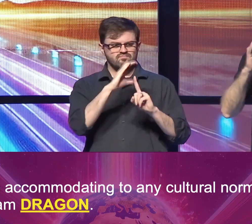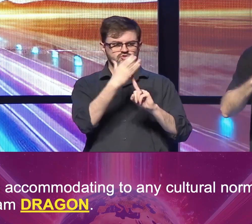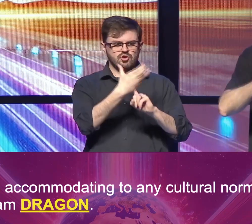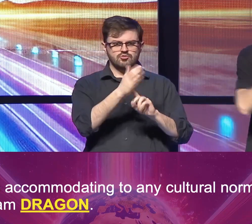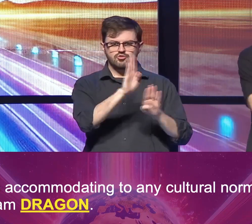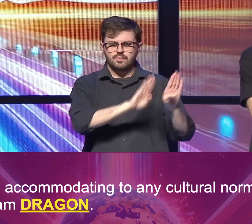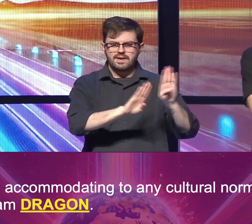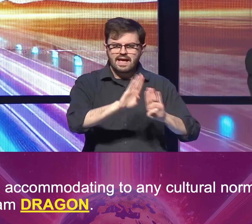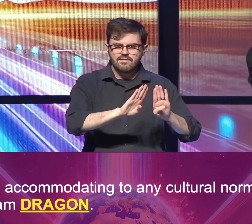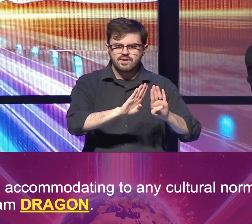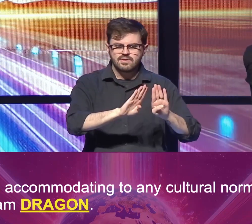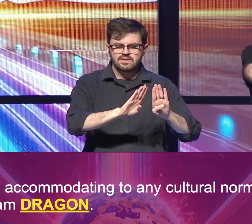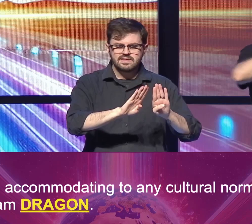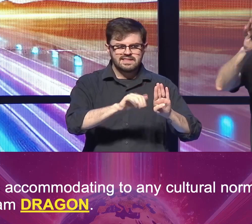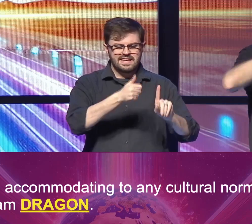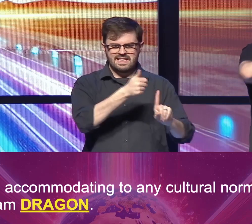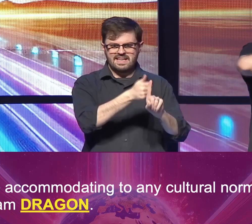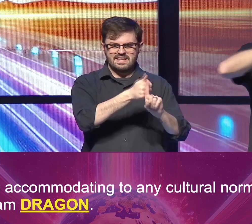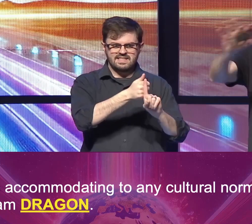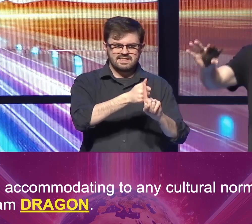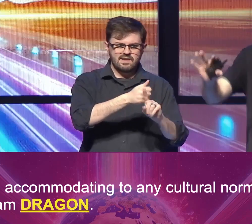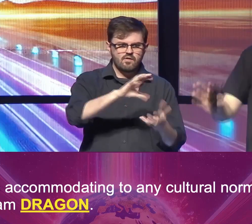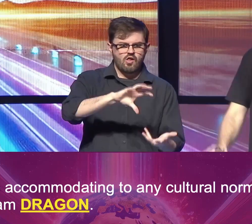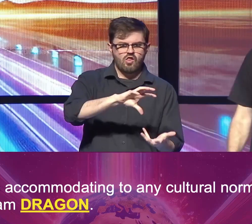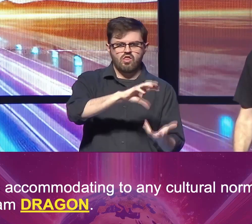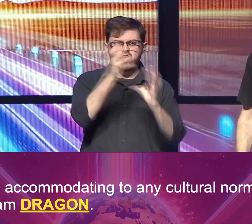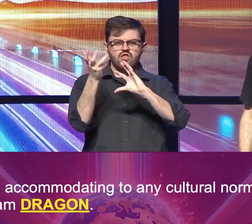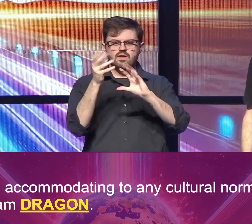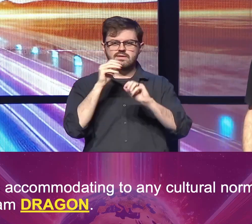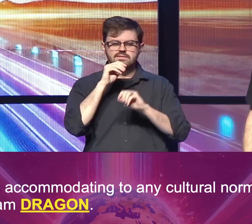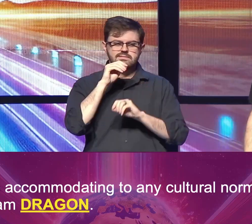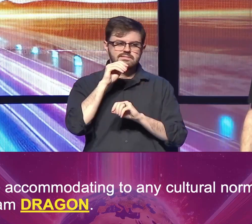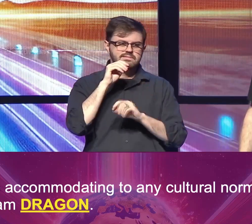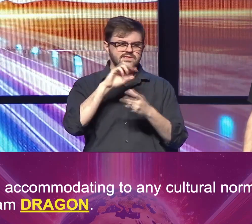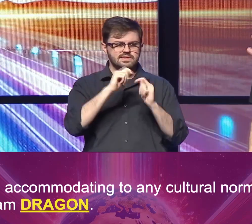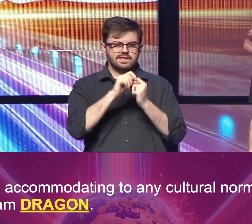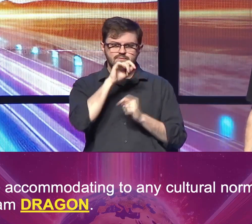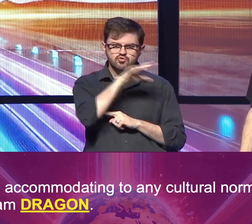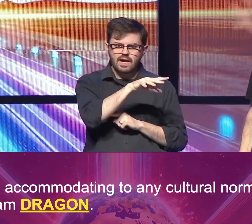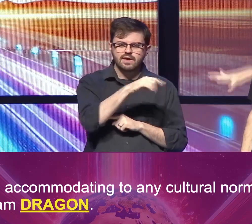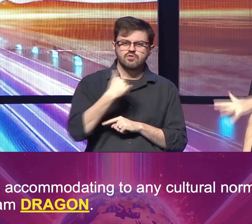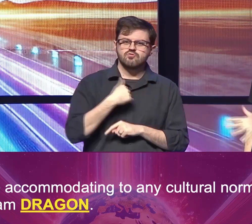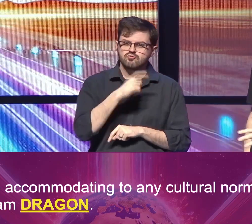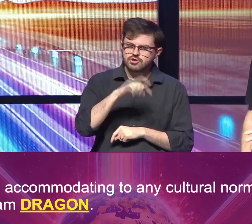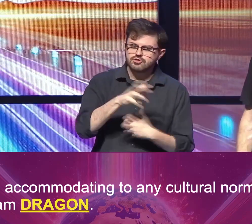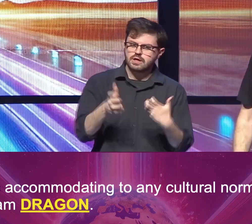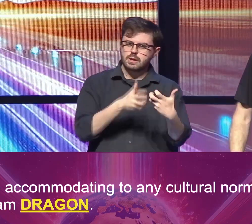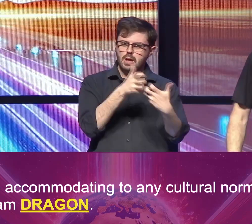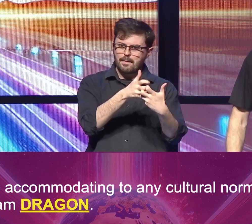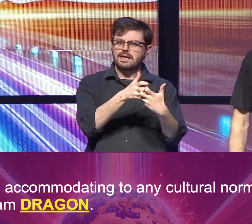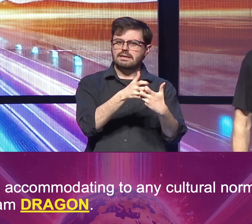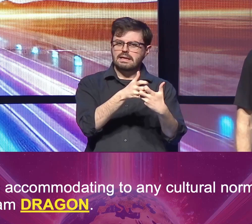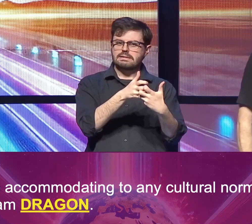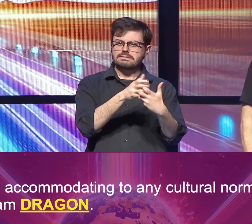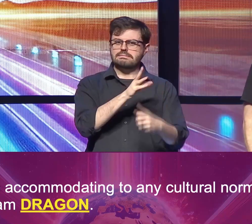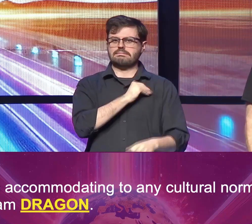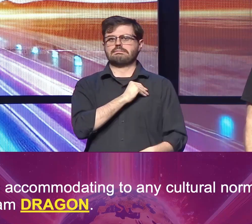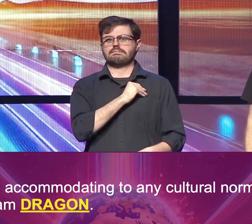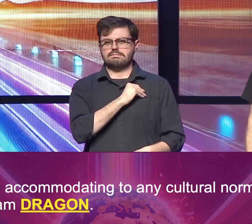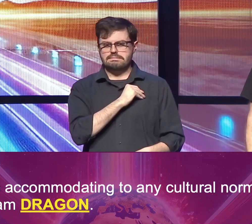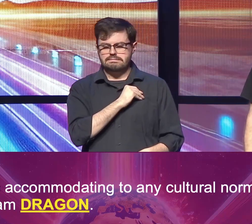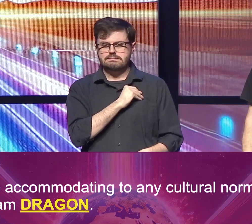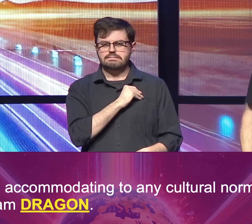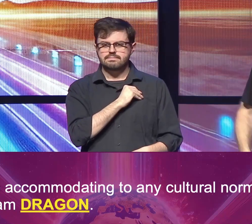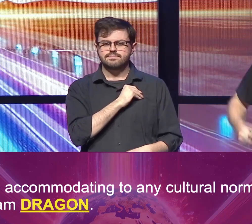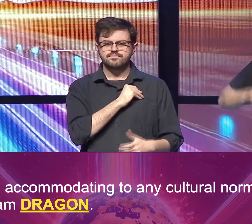So we ought to accommodate any method, anything in our world that subverts the values of Team Dragon. We talked about that last week,